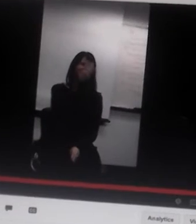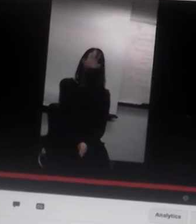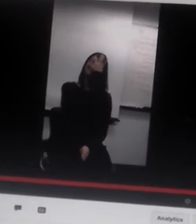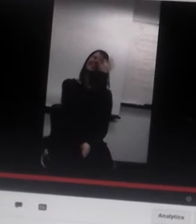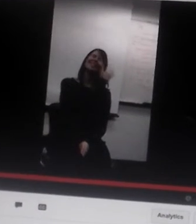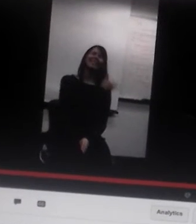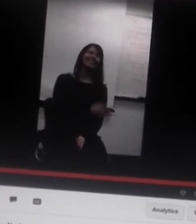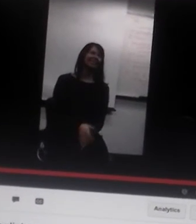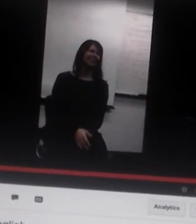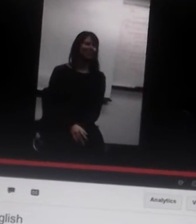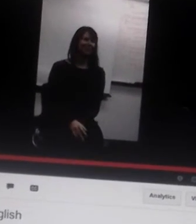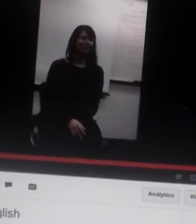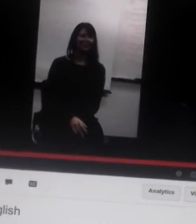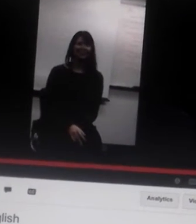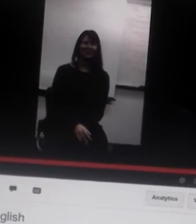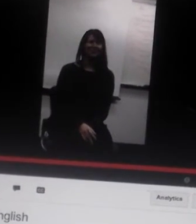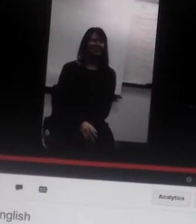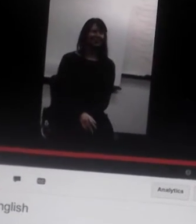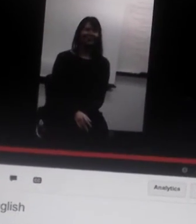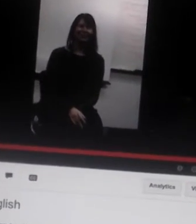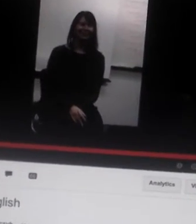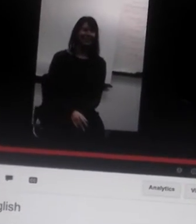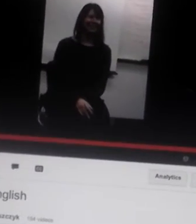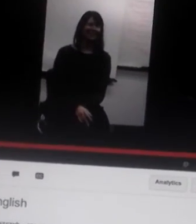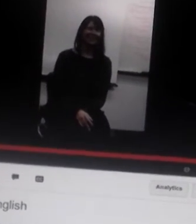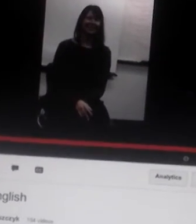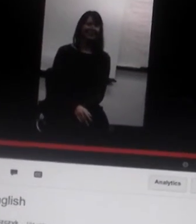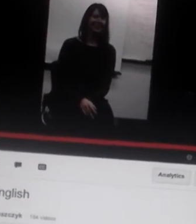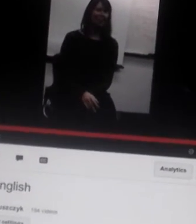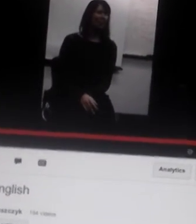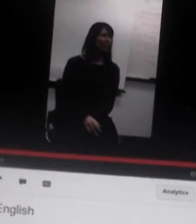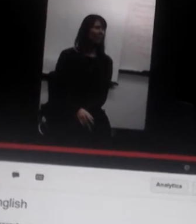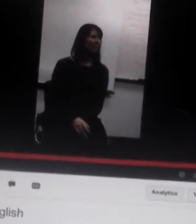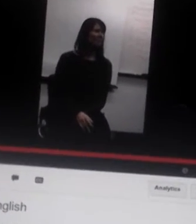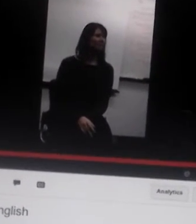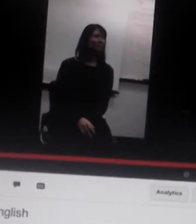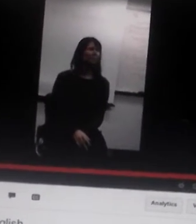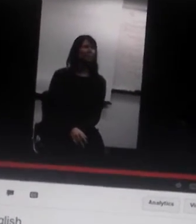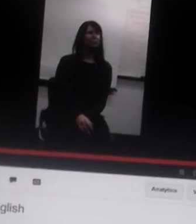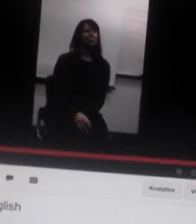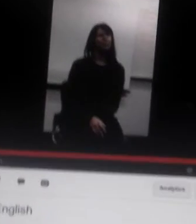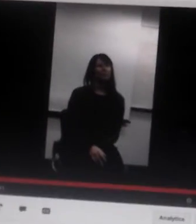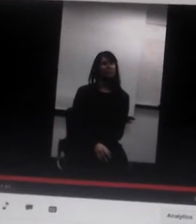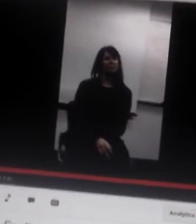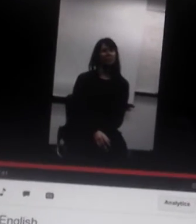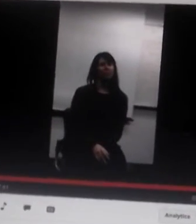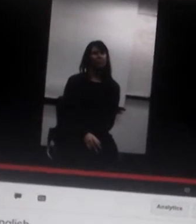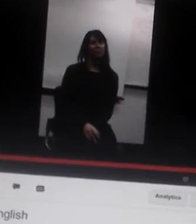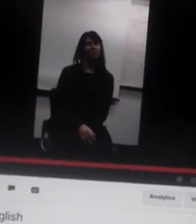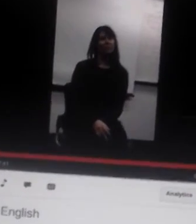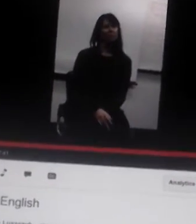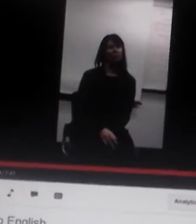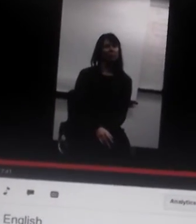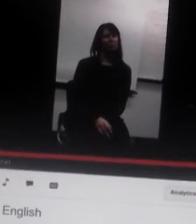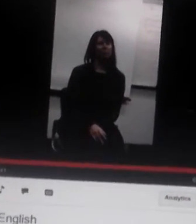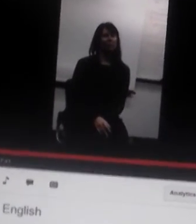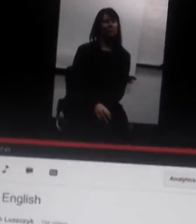As my mom was driving, she adjusted her rearview mirror and looked at me in the mirror and waved at me and smiled. I smiled